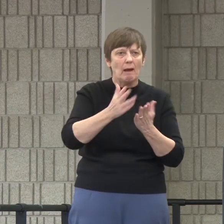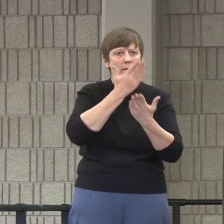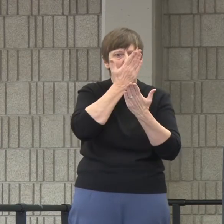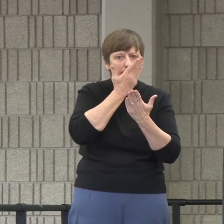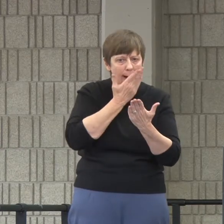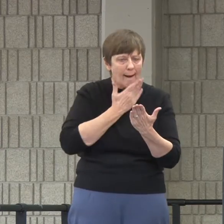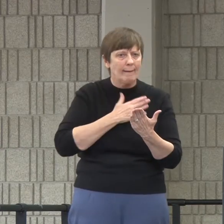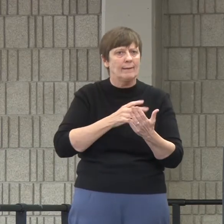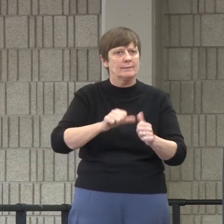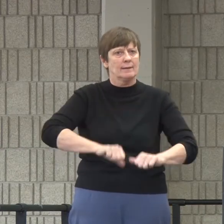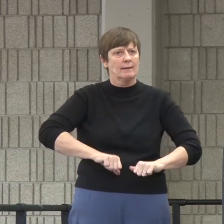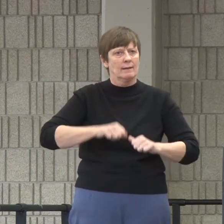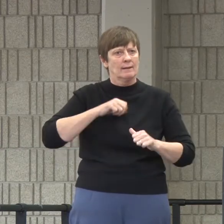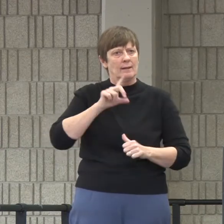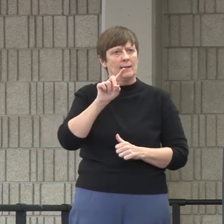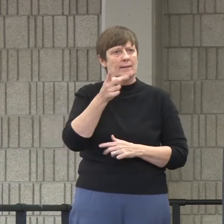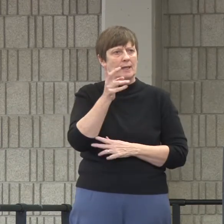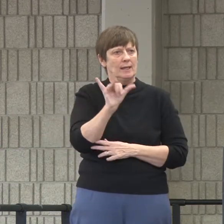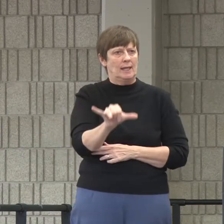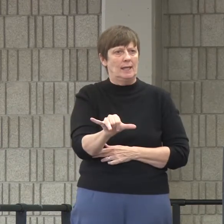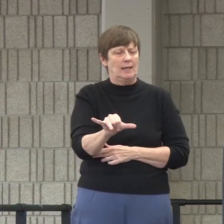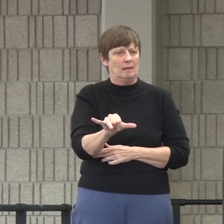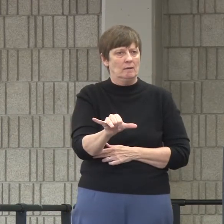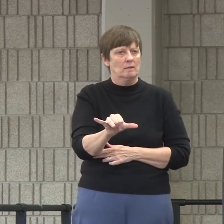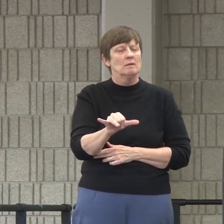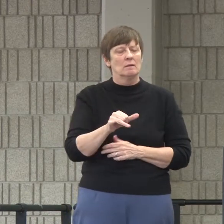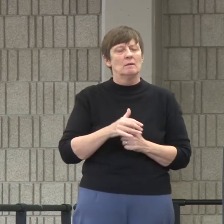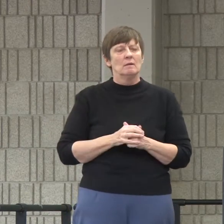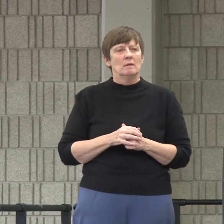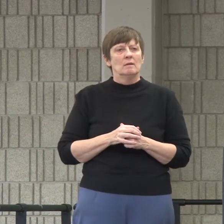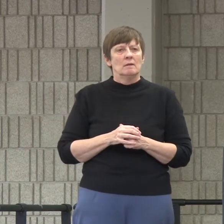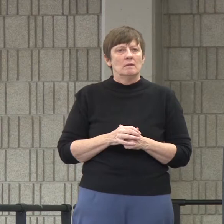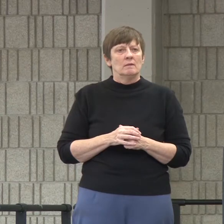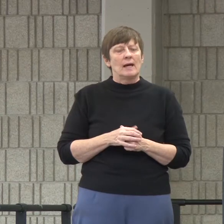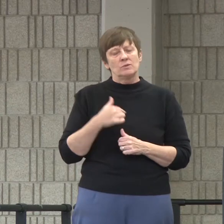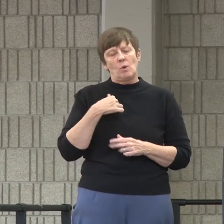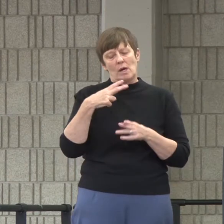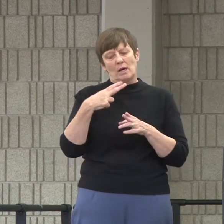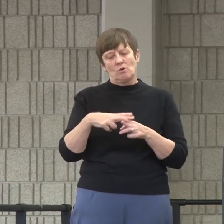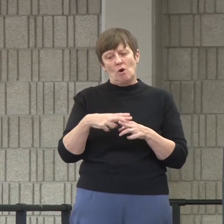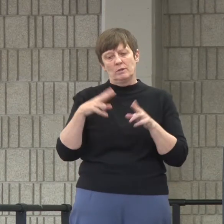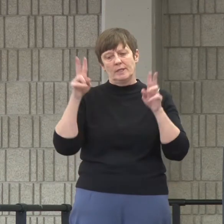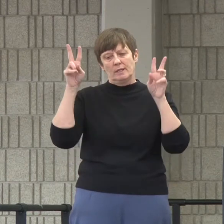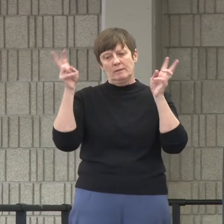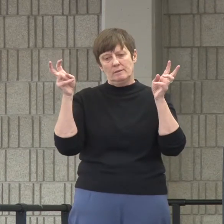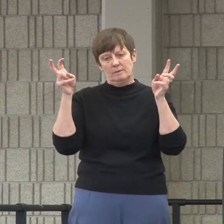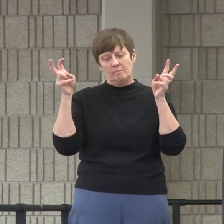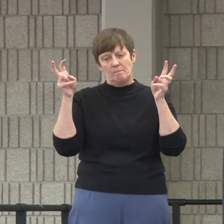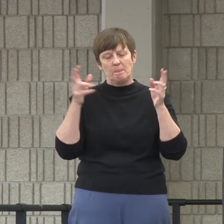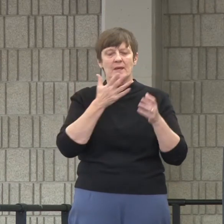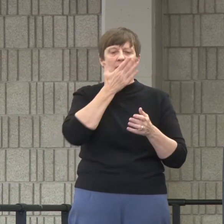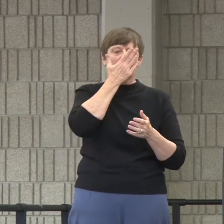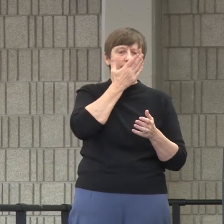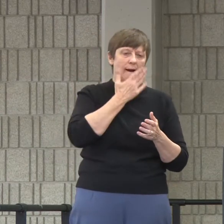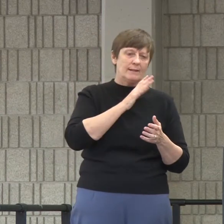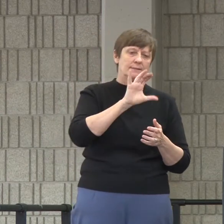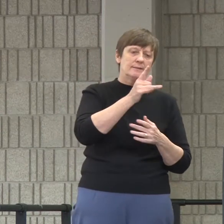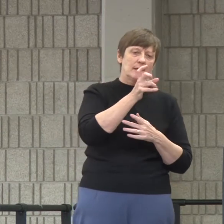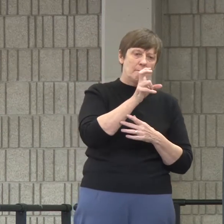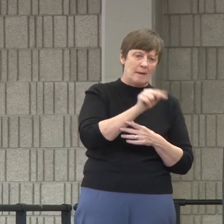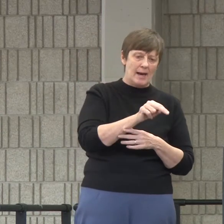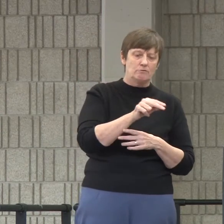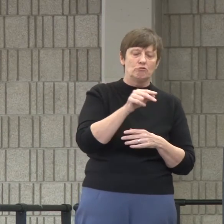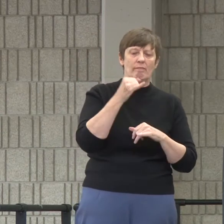and dignity. And so this is why I titled the talk, Kindness and Compassion, The